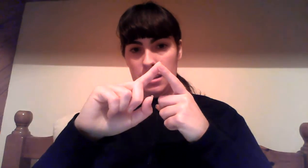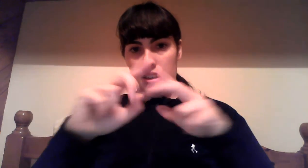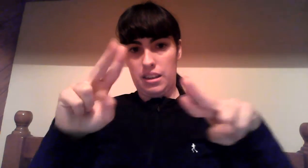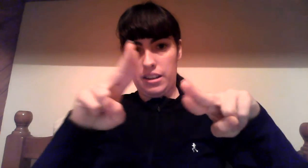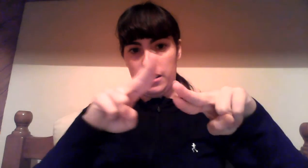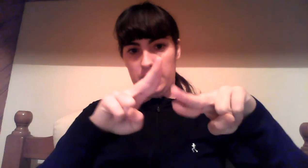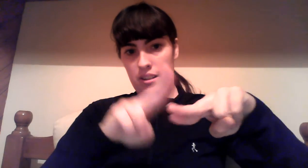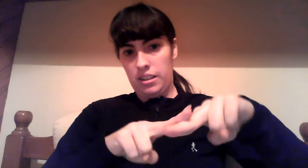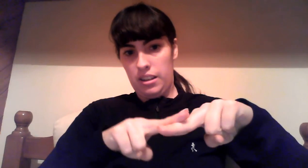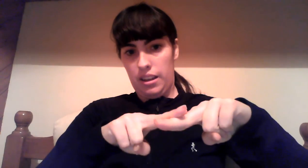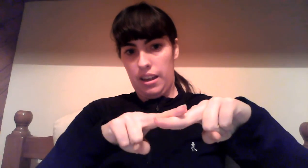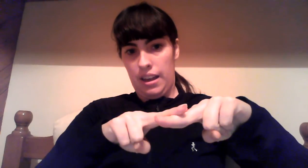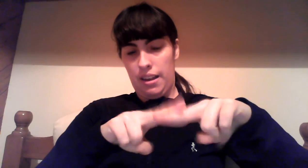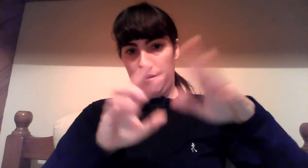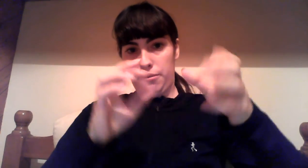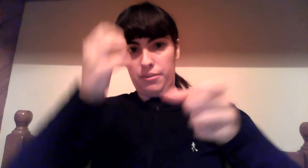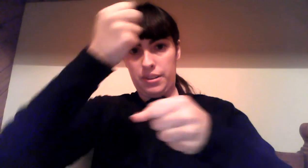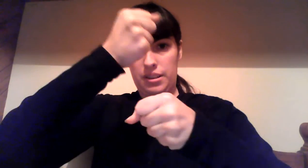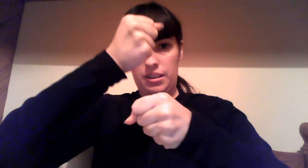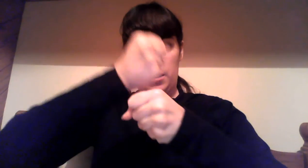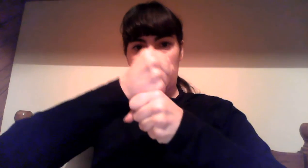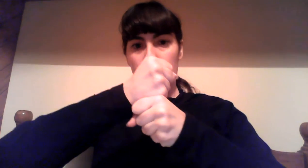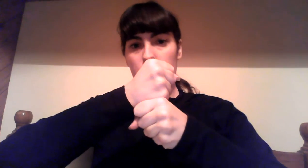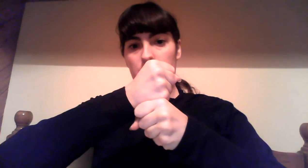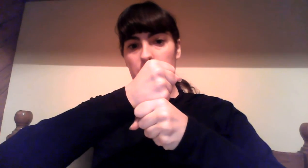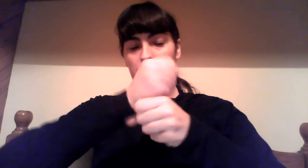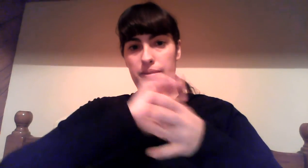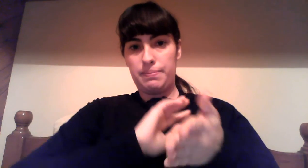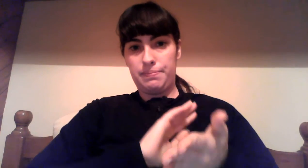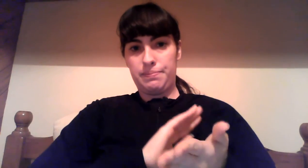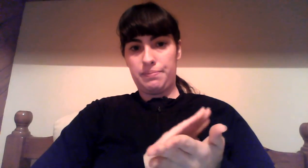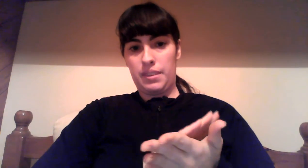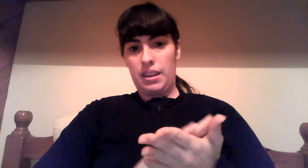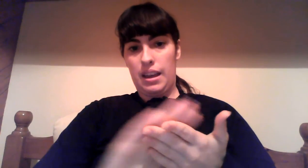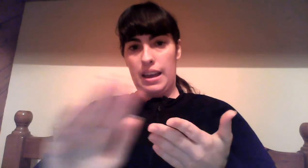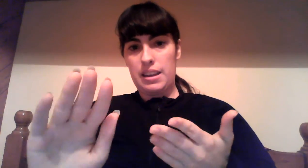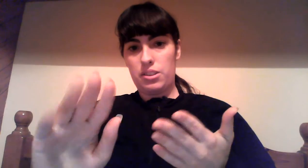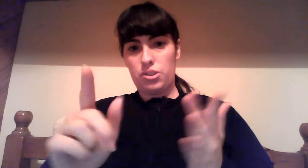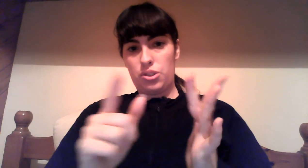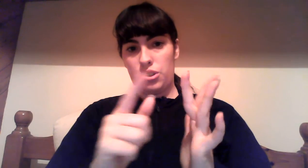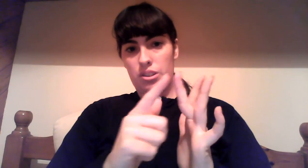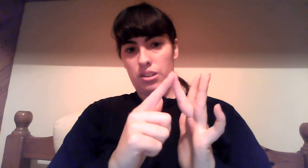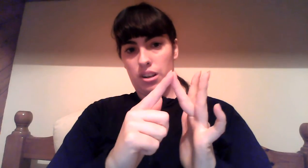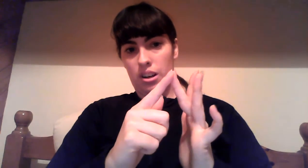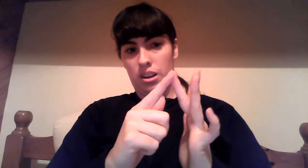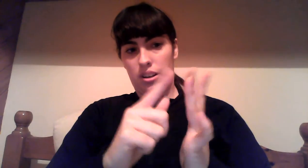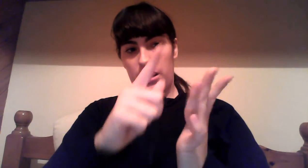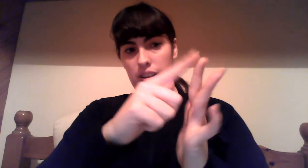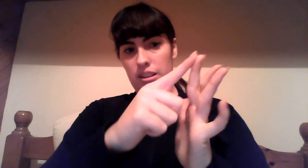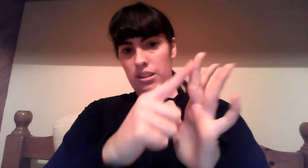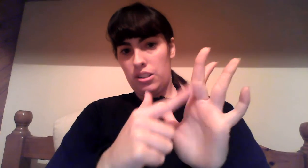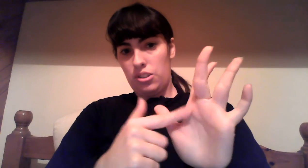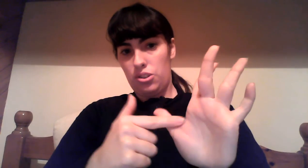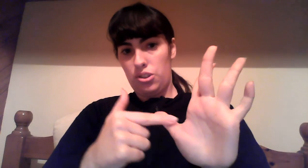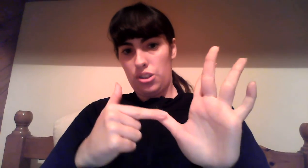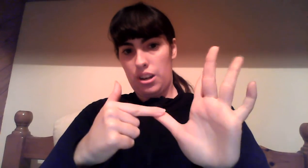E, F, G, H, I,